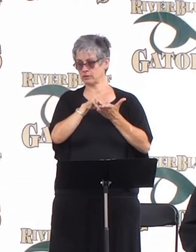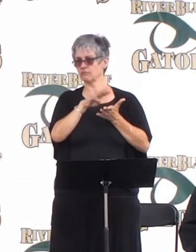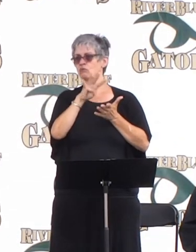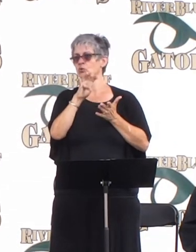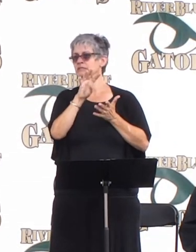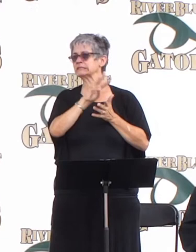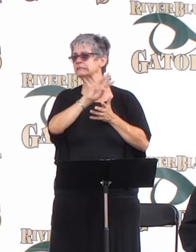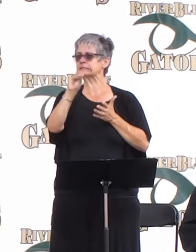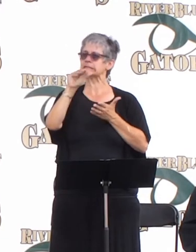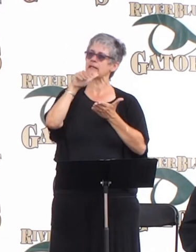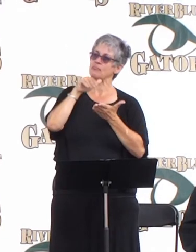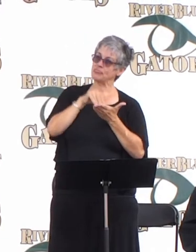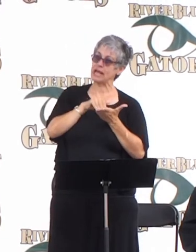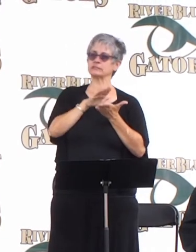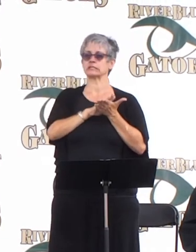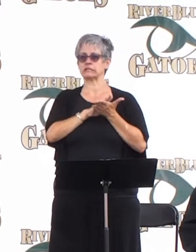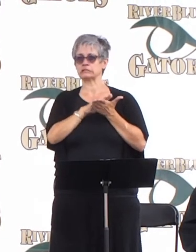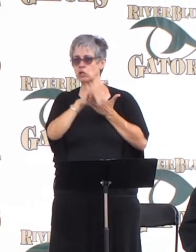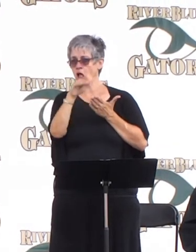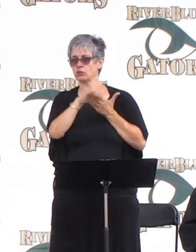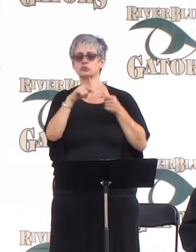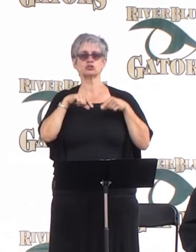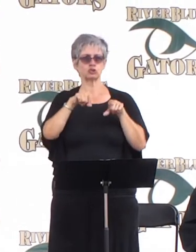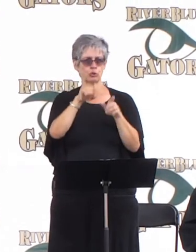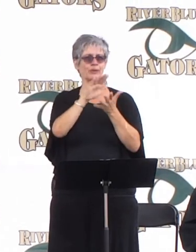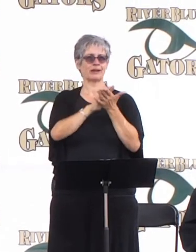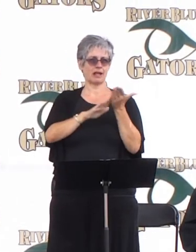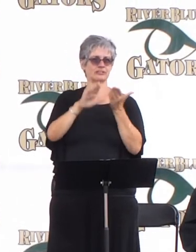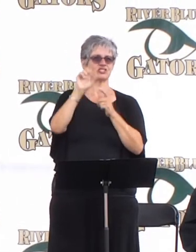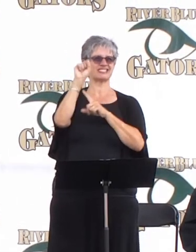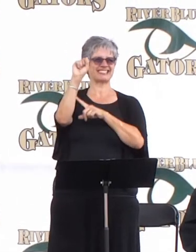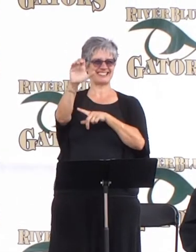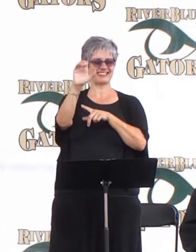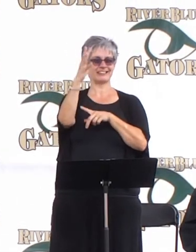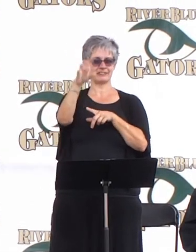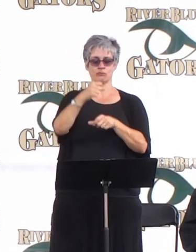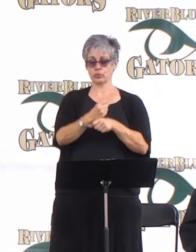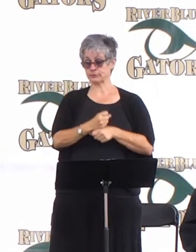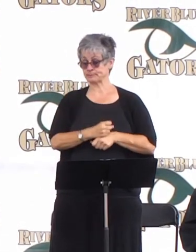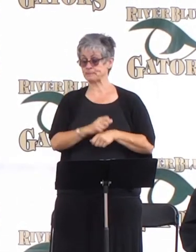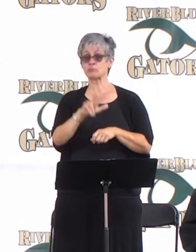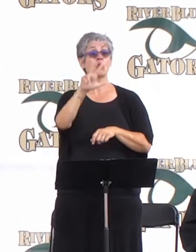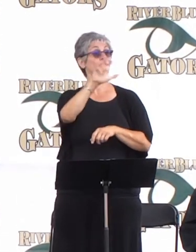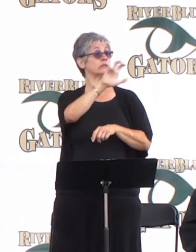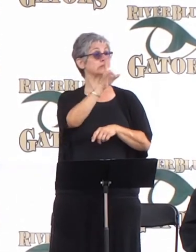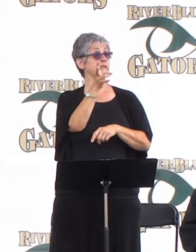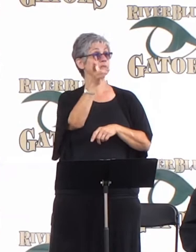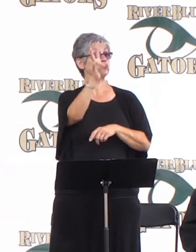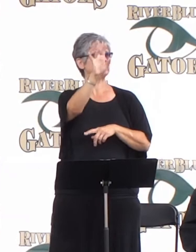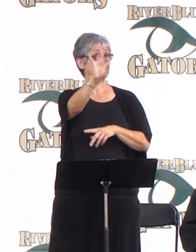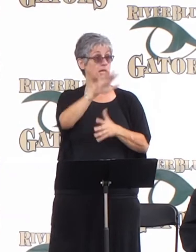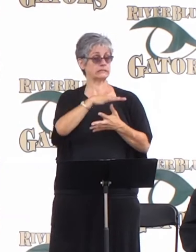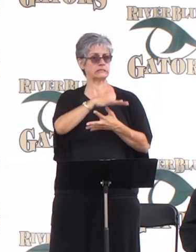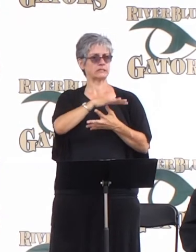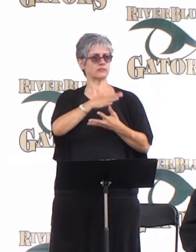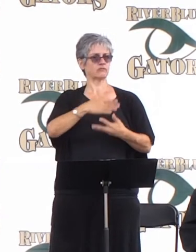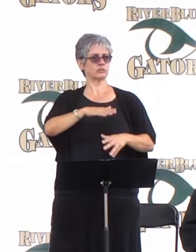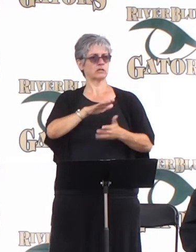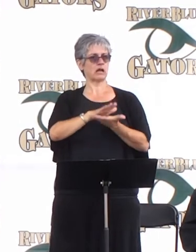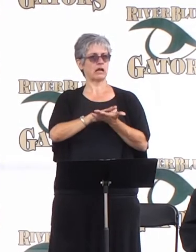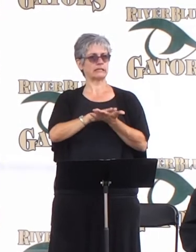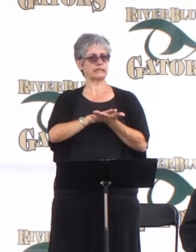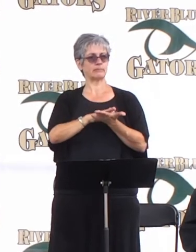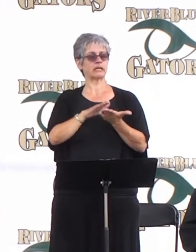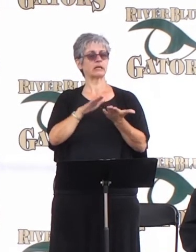$1,460,000 during their 4 years of college in South Carolina. There are 379 seniors who have met the academic criteria to be awarded